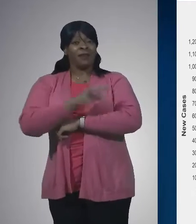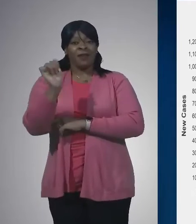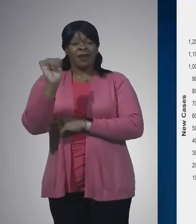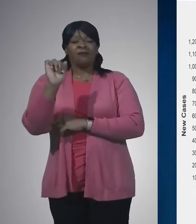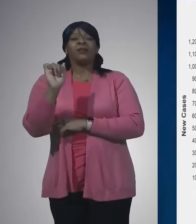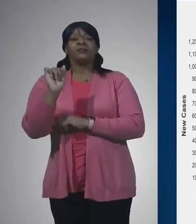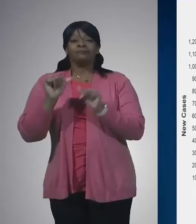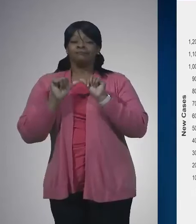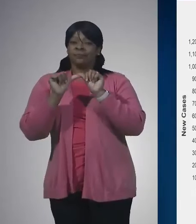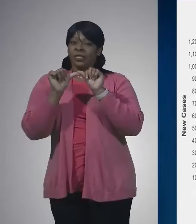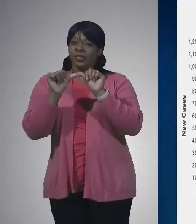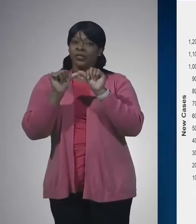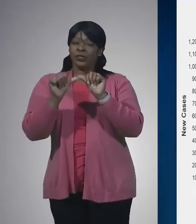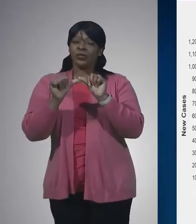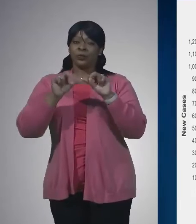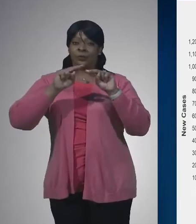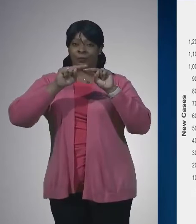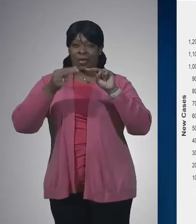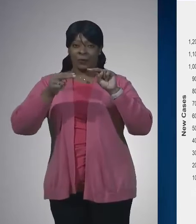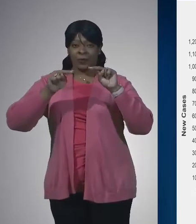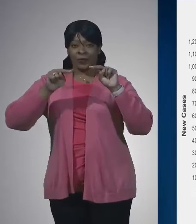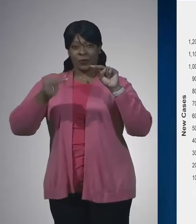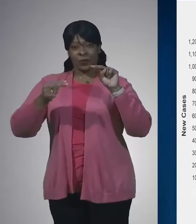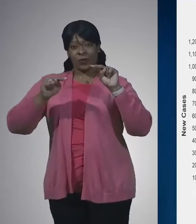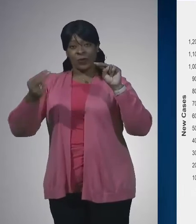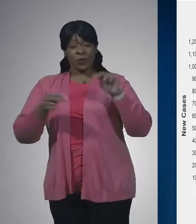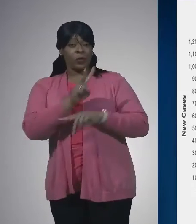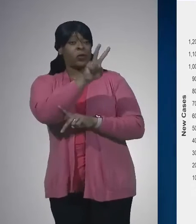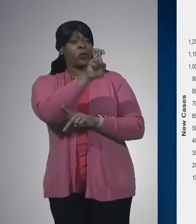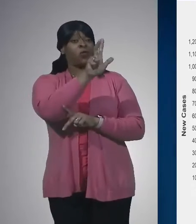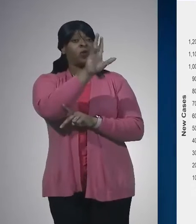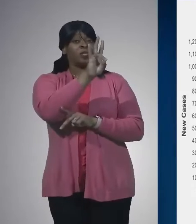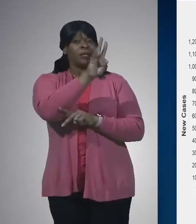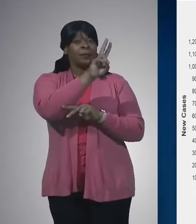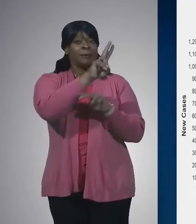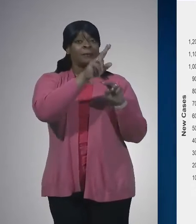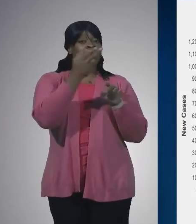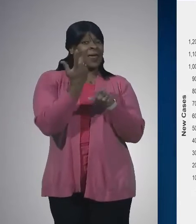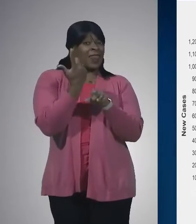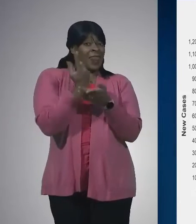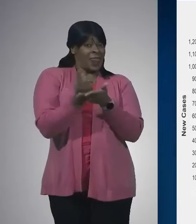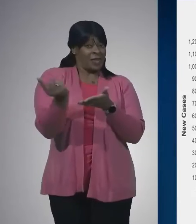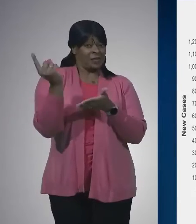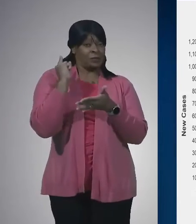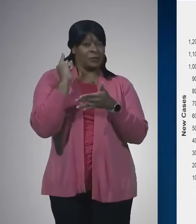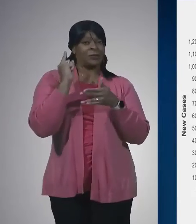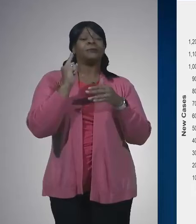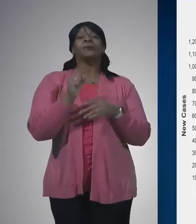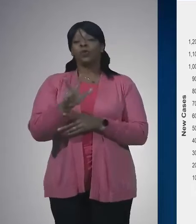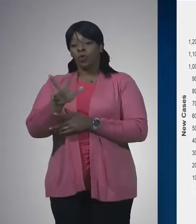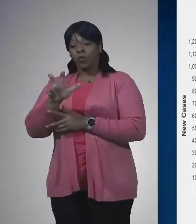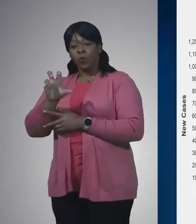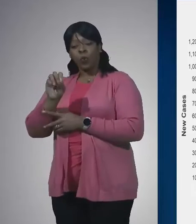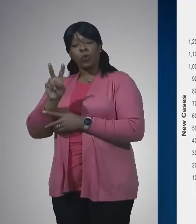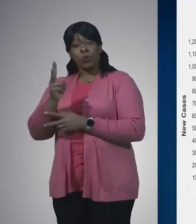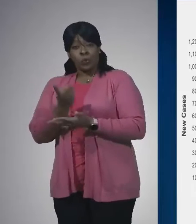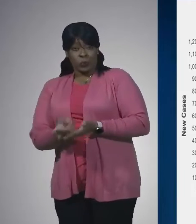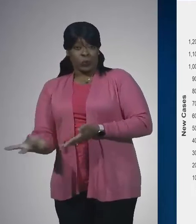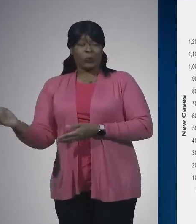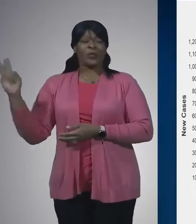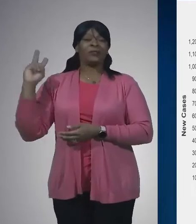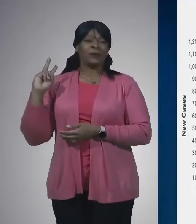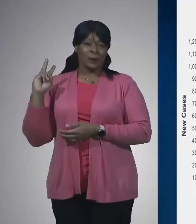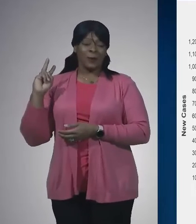also continued a downward trend, down from 237 this time last week and 302 2 weeks